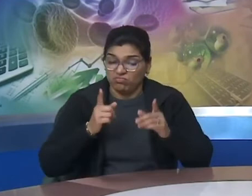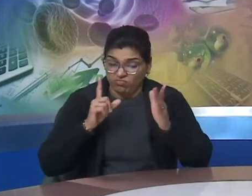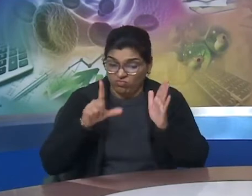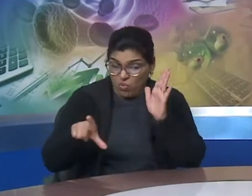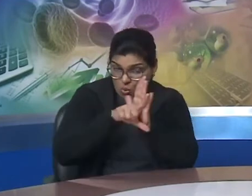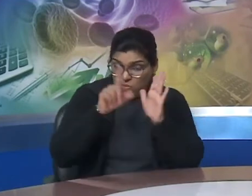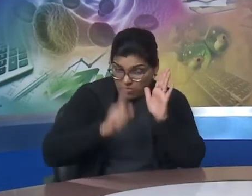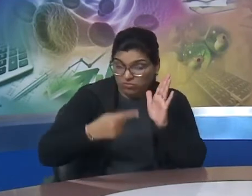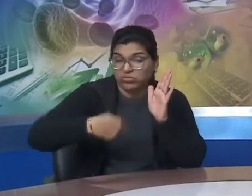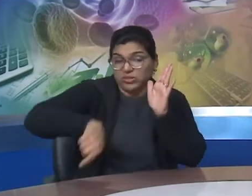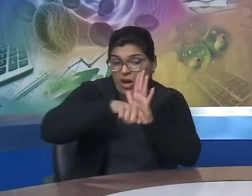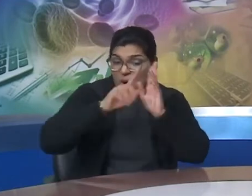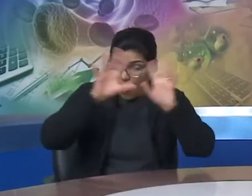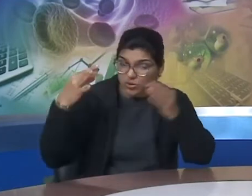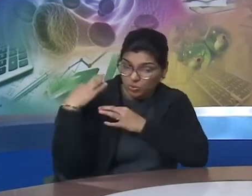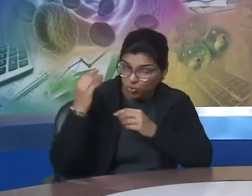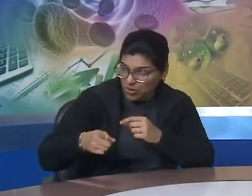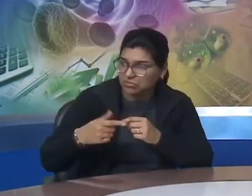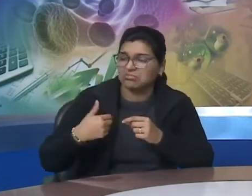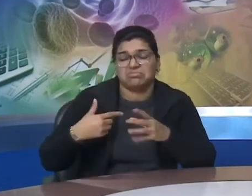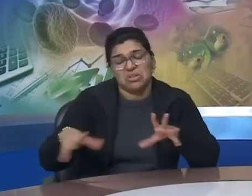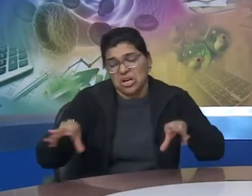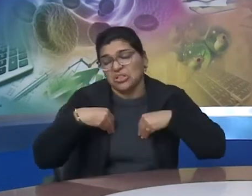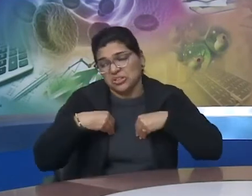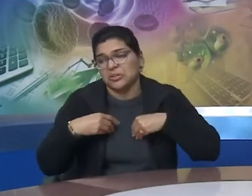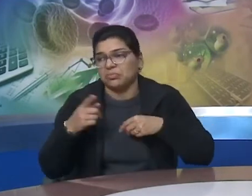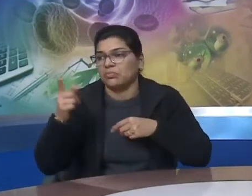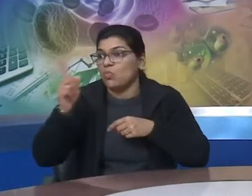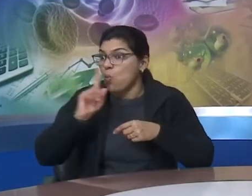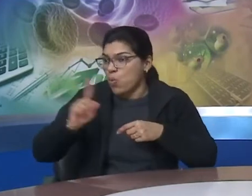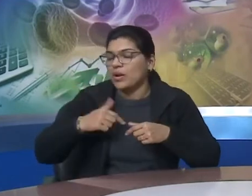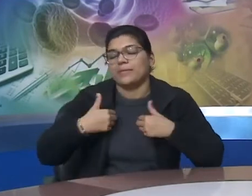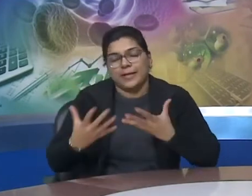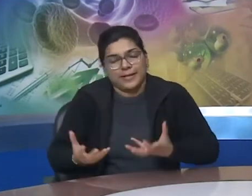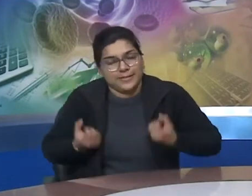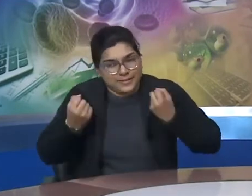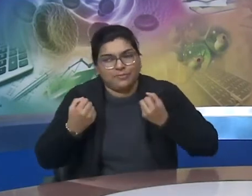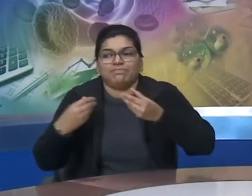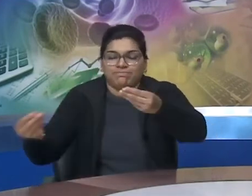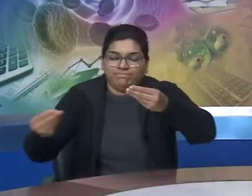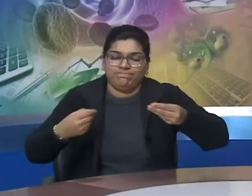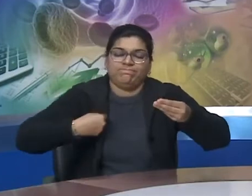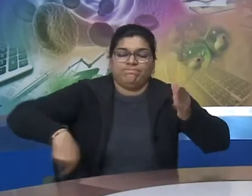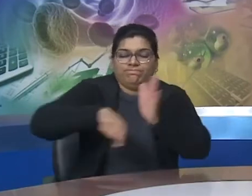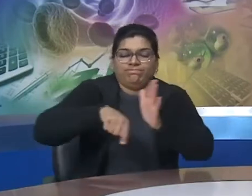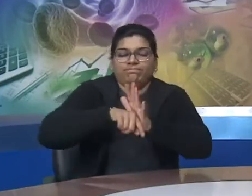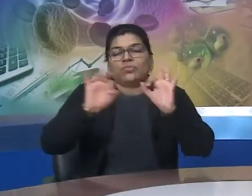irrelevant. You are exercising